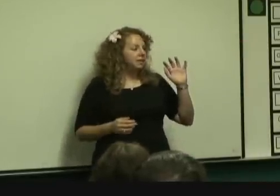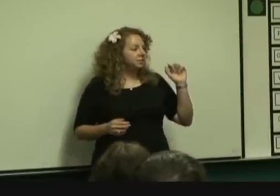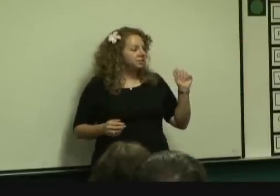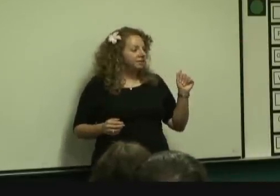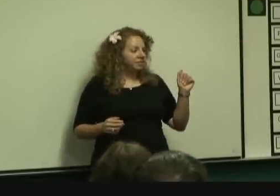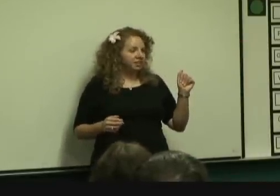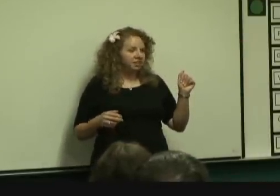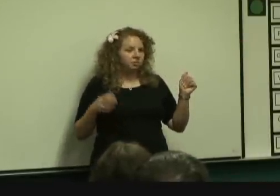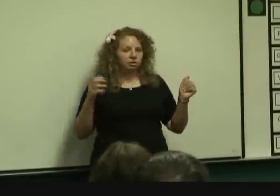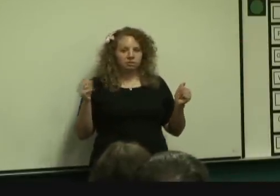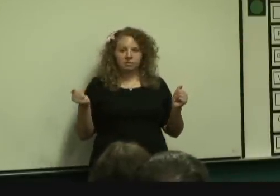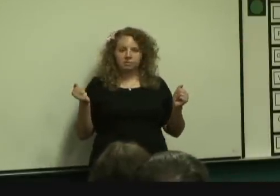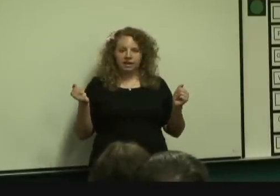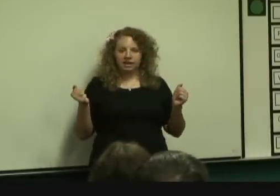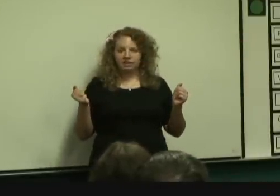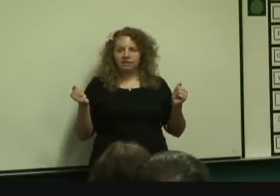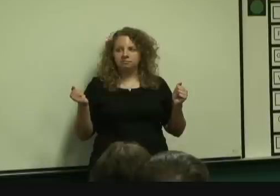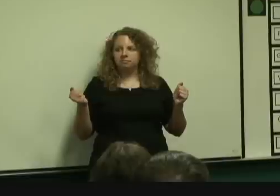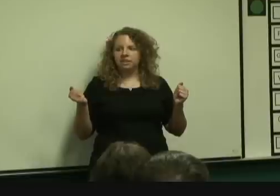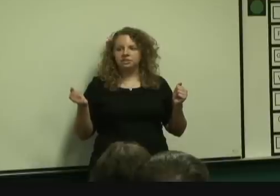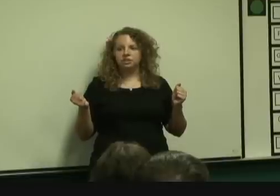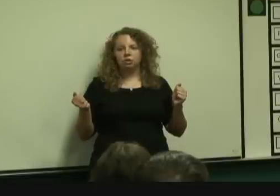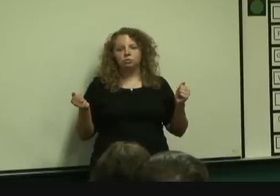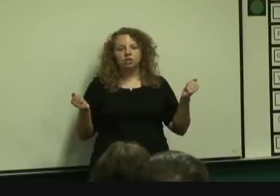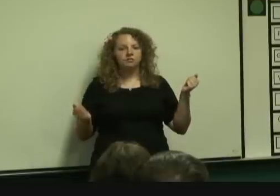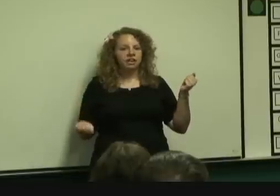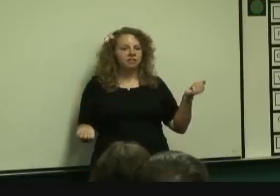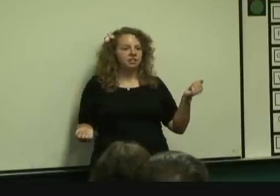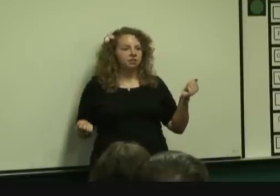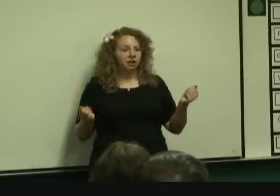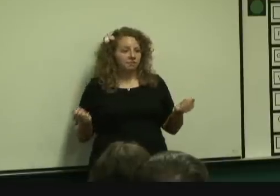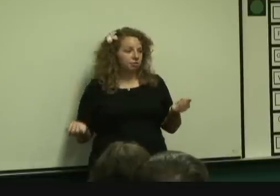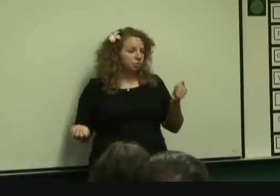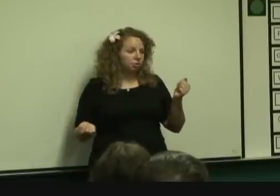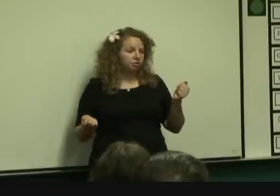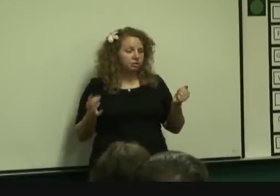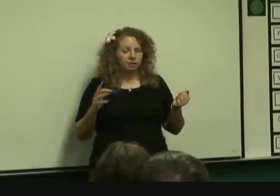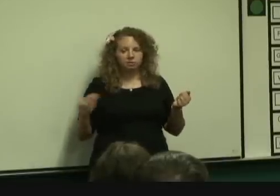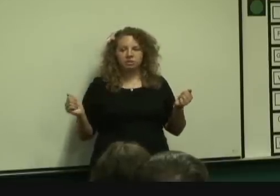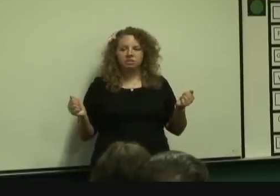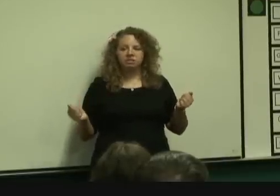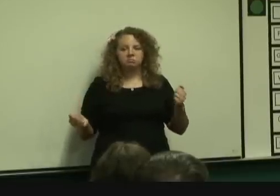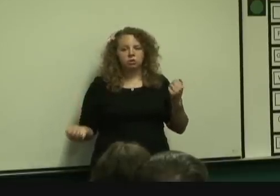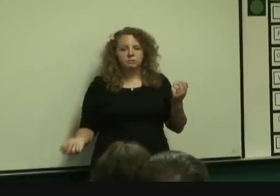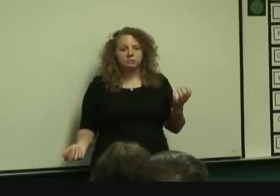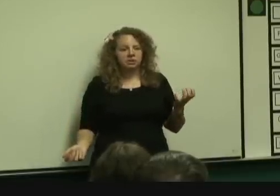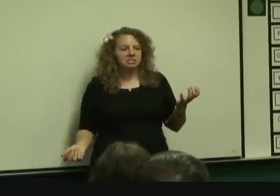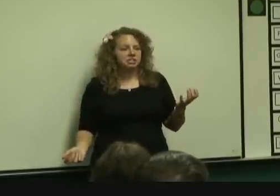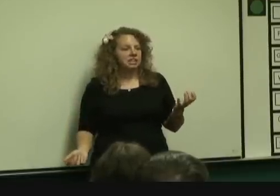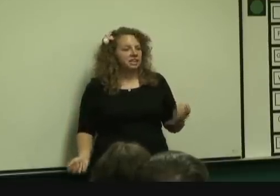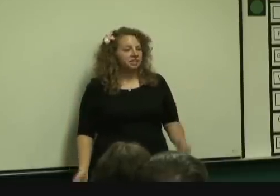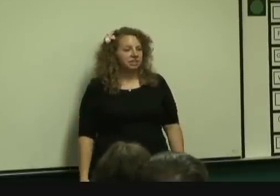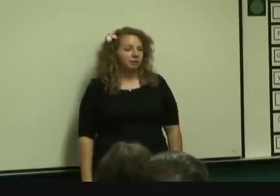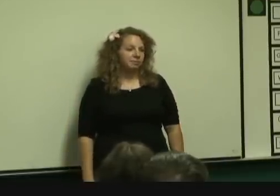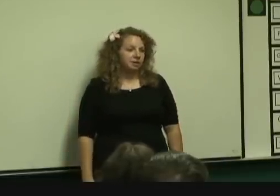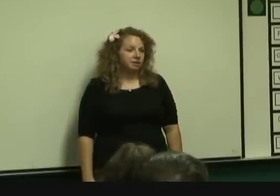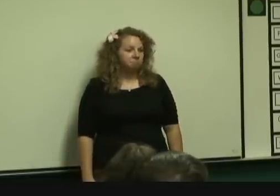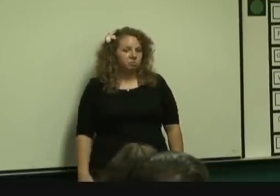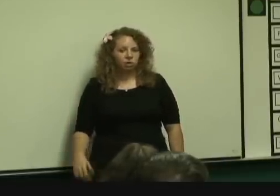either left-handed or you can be right-handed. And so whichever hand that you're comfortable spelling with, most people, it's the hand that they write with. So